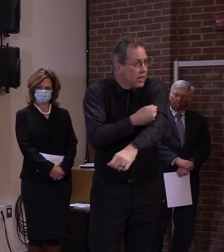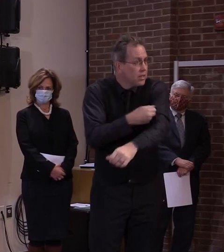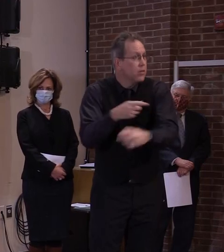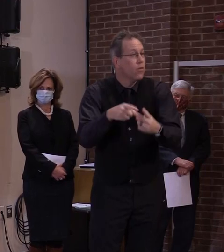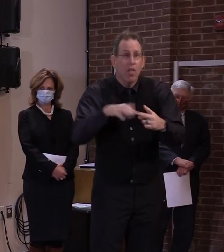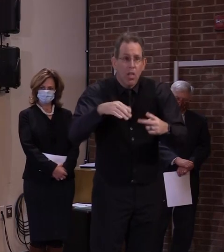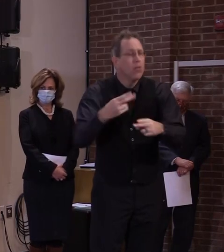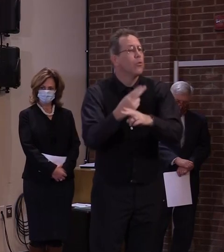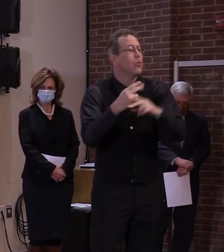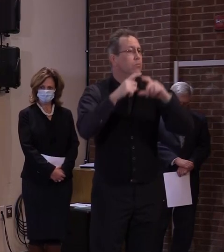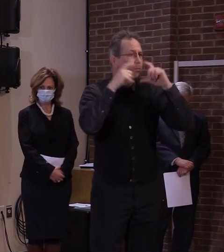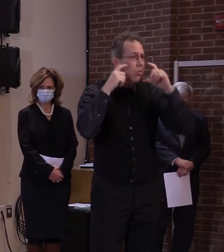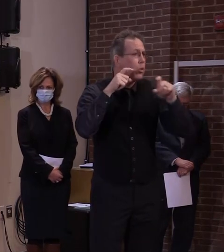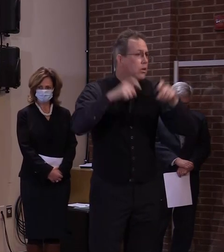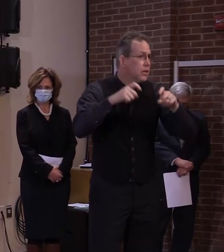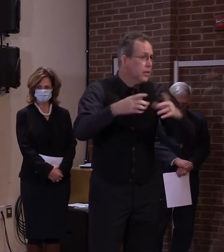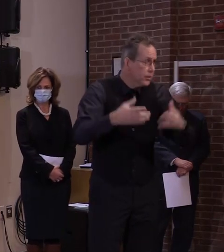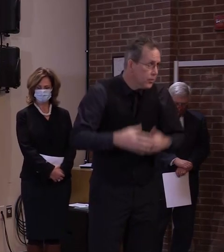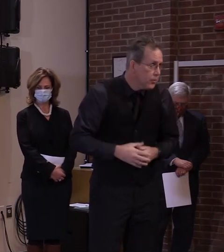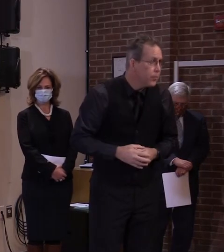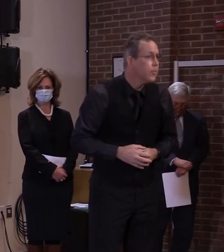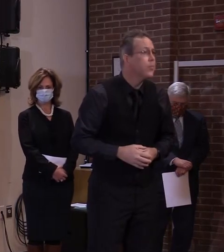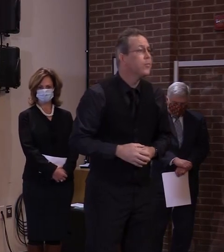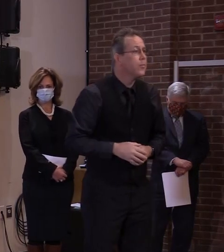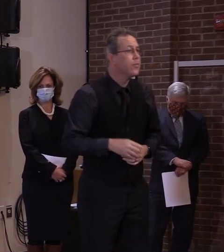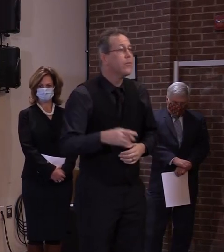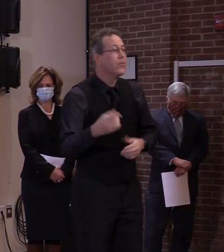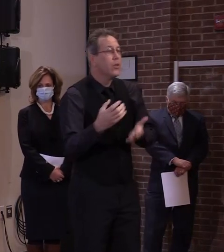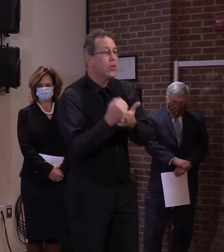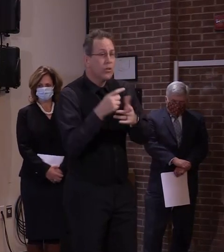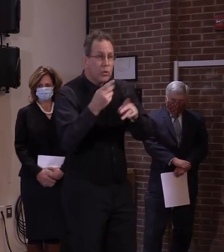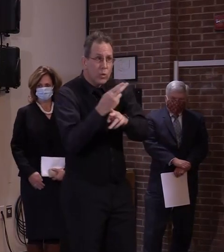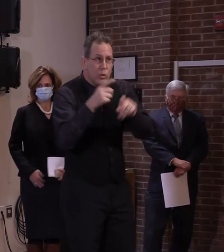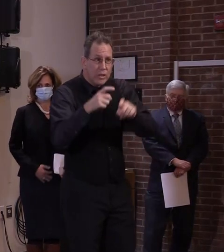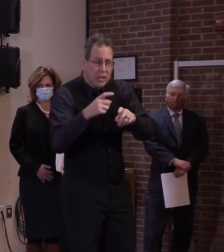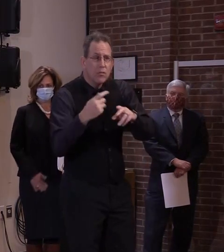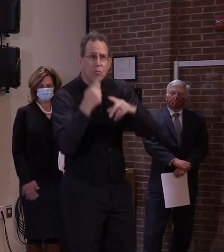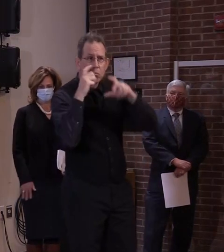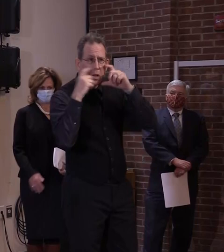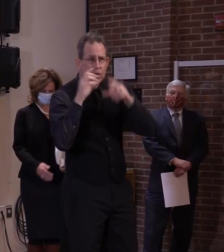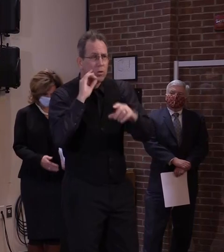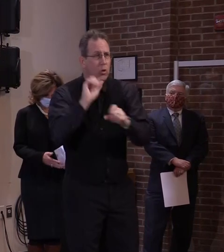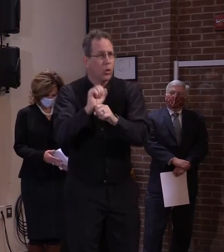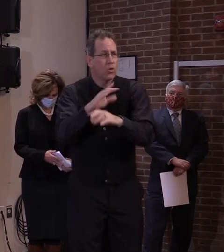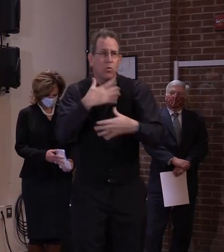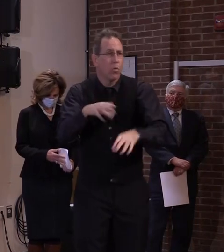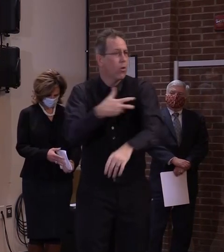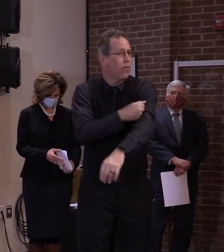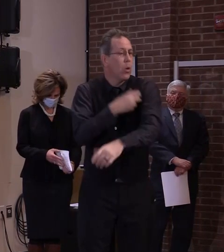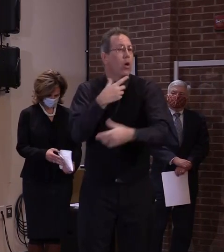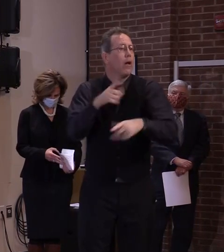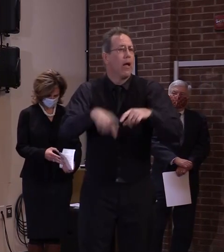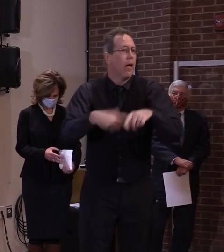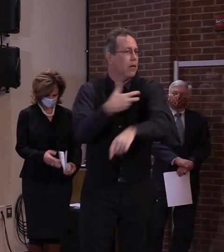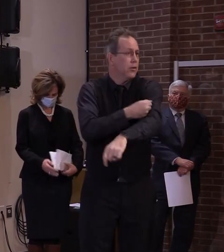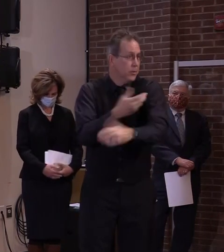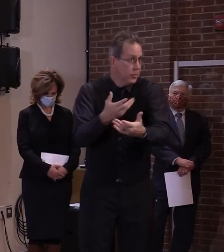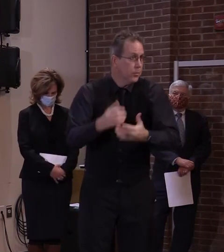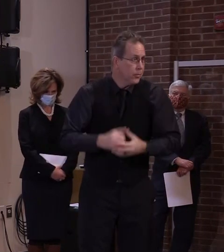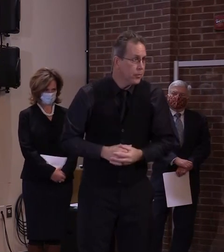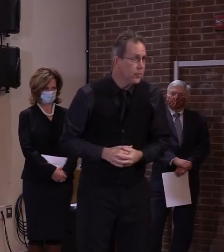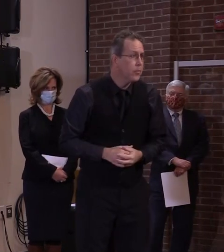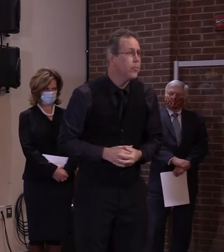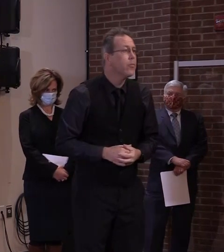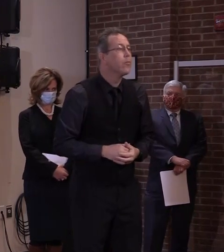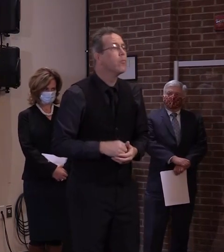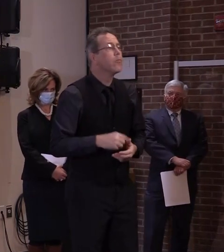and masking. We're also suggesting that some places adopt a vaccine or negative test requirement at the